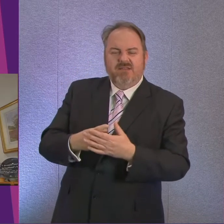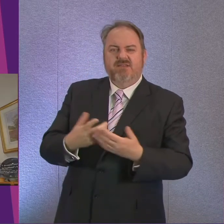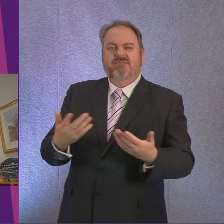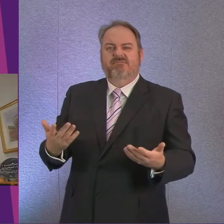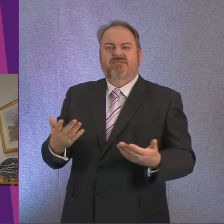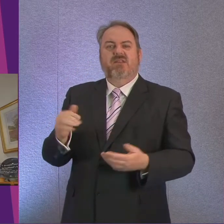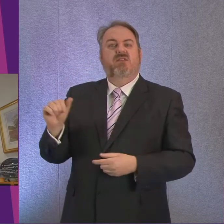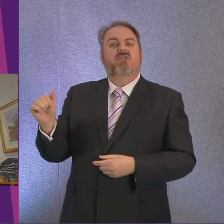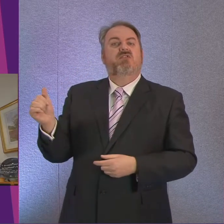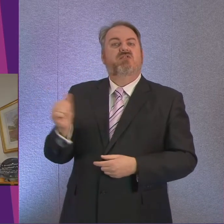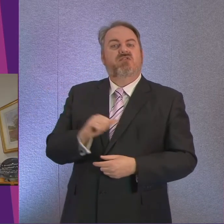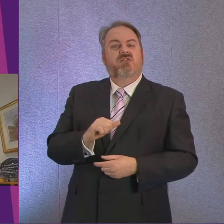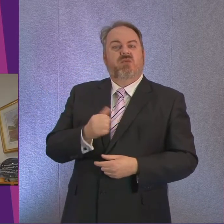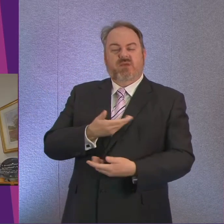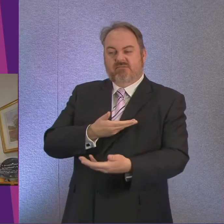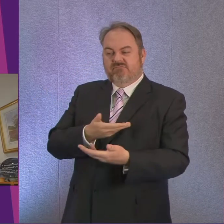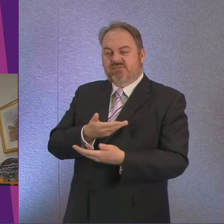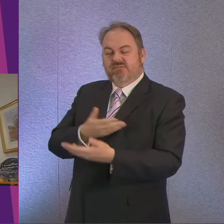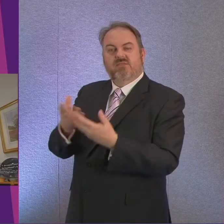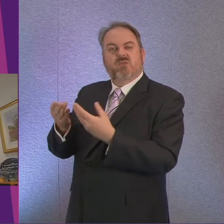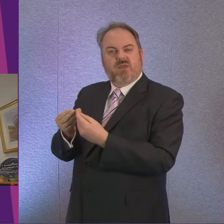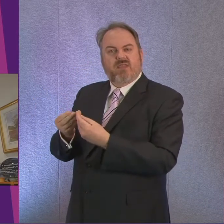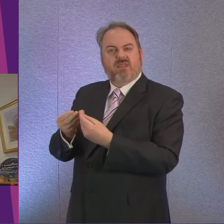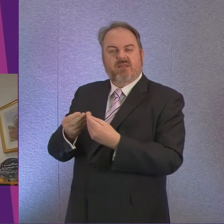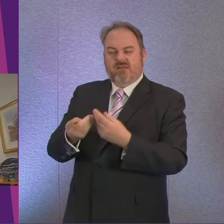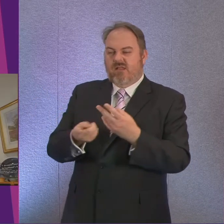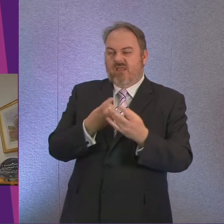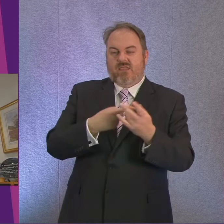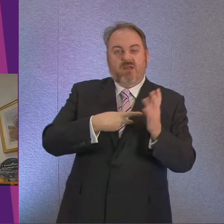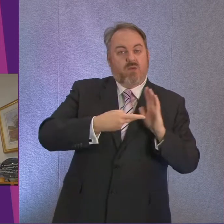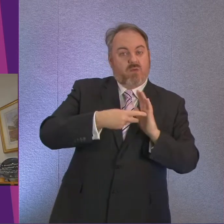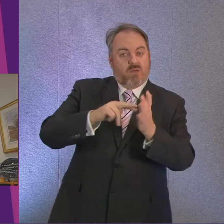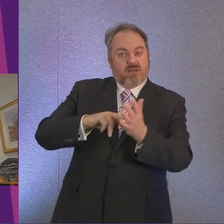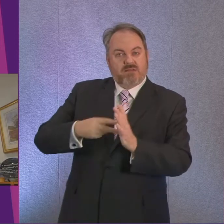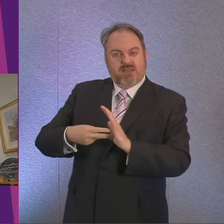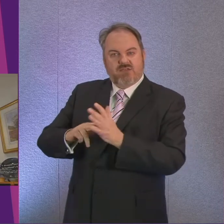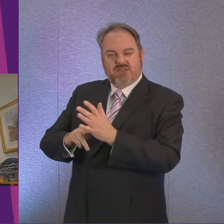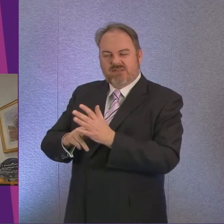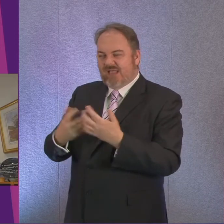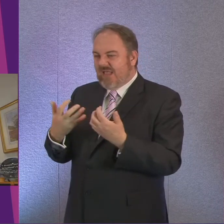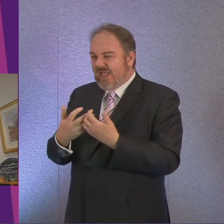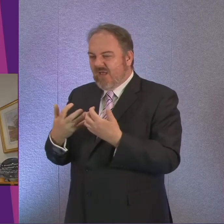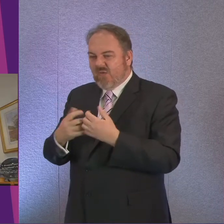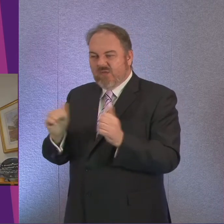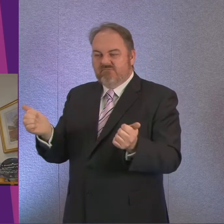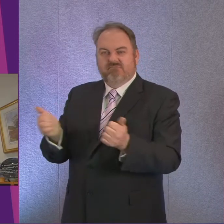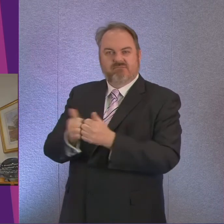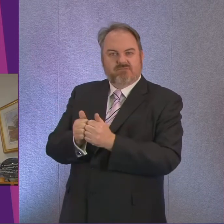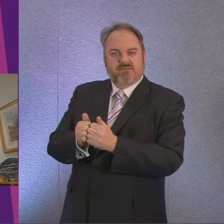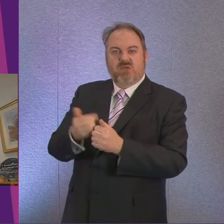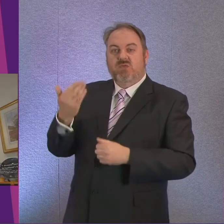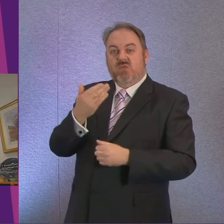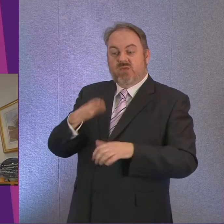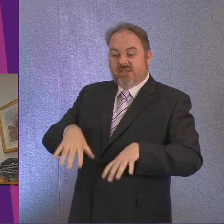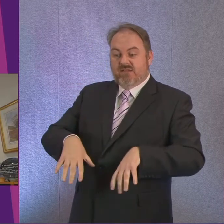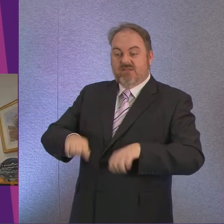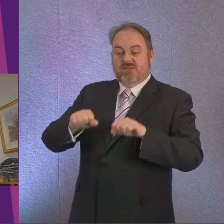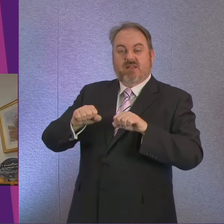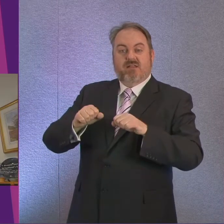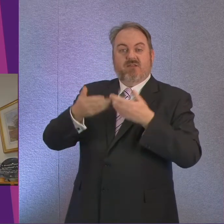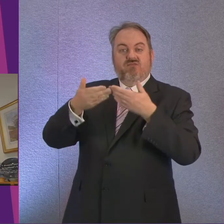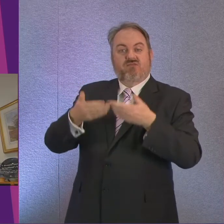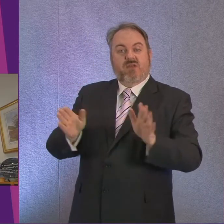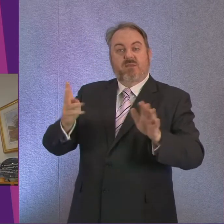in considerable discussion with our partners about how our schools may be able to return, because as I